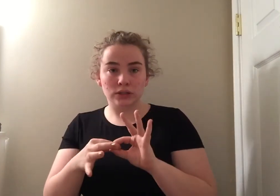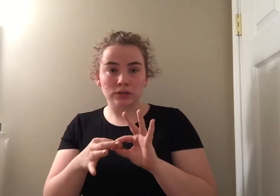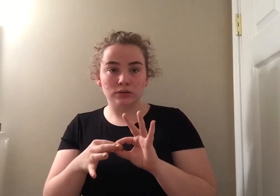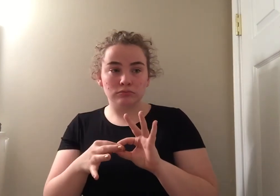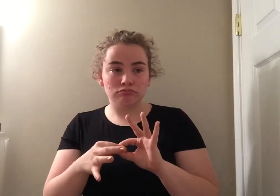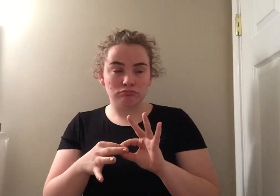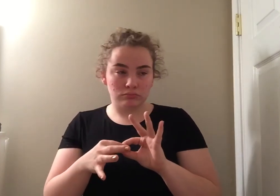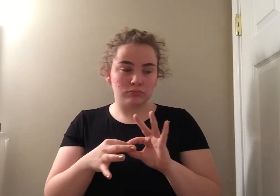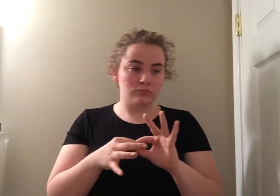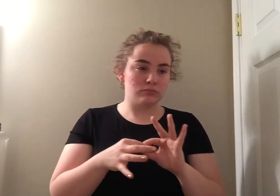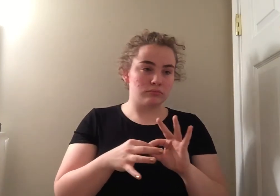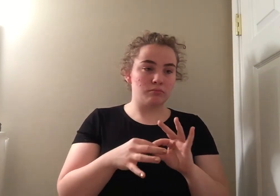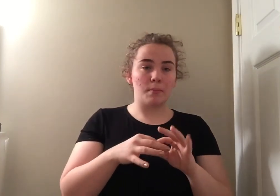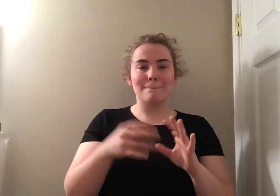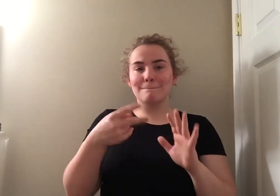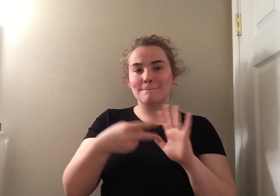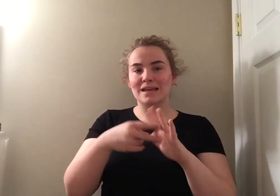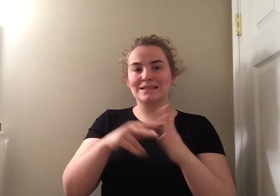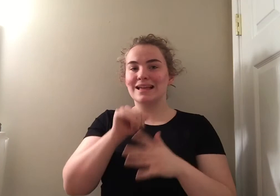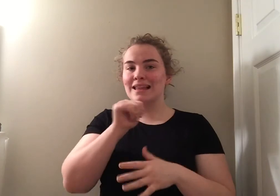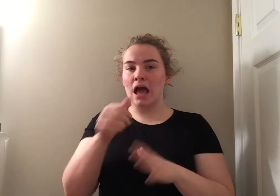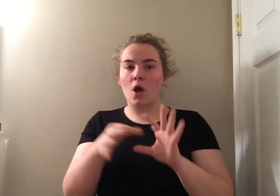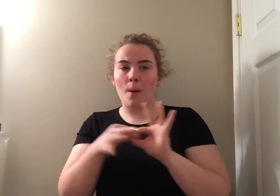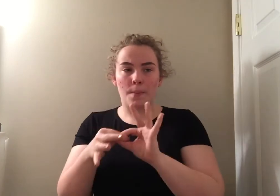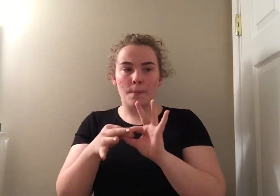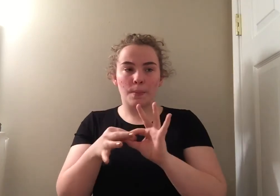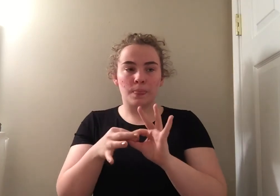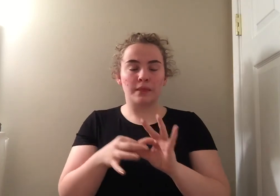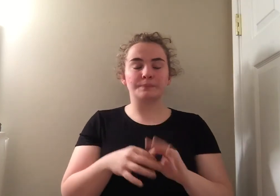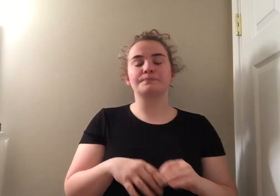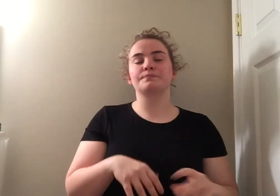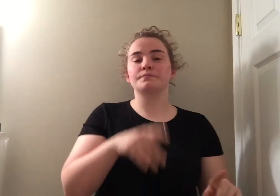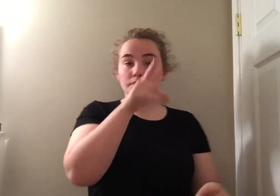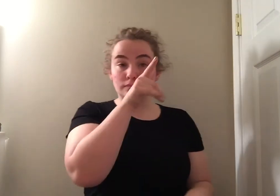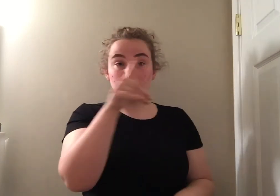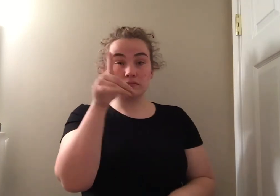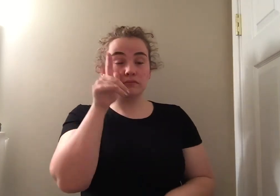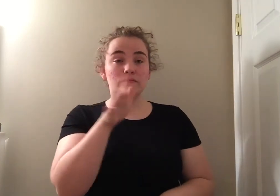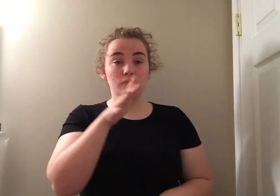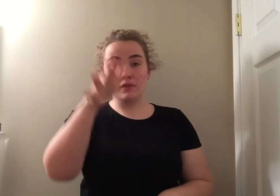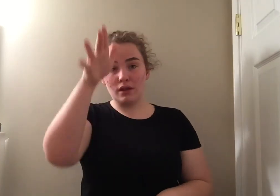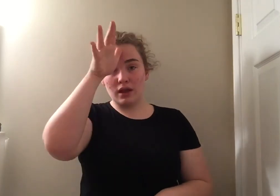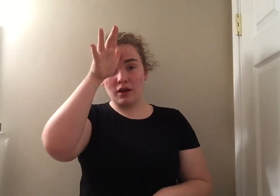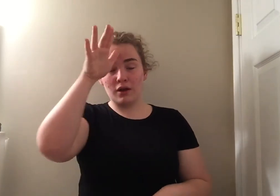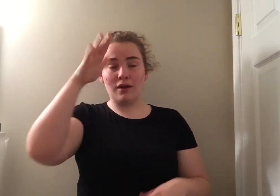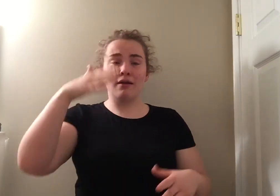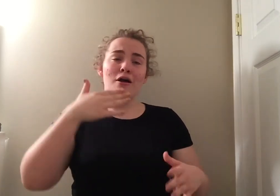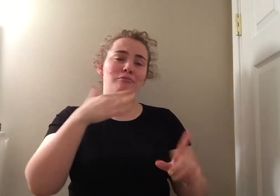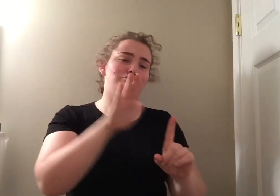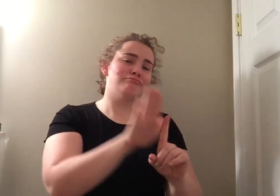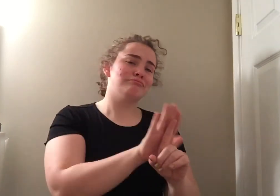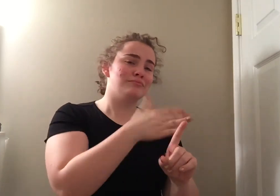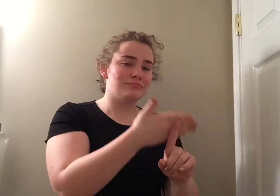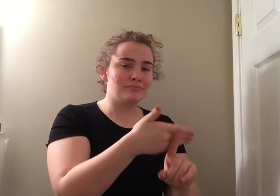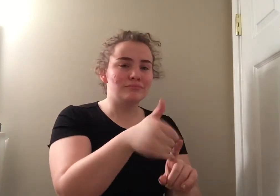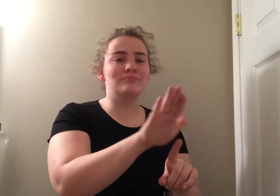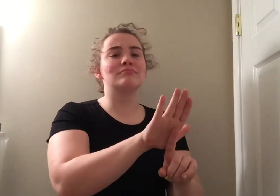Lily's parents showered her with hugs and kisses and treats of all shapes and sizes. They even let her stay